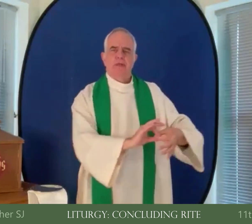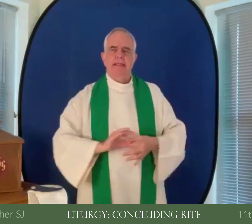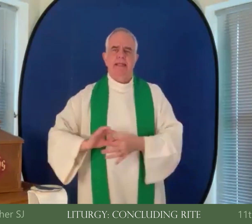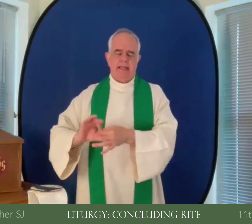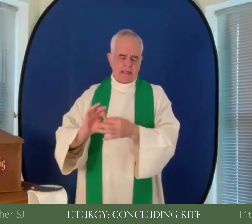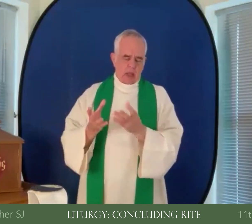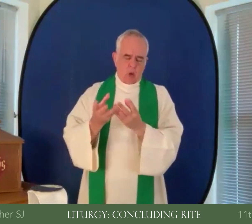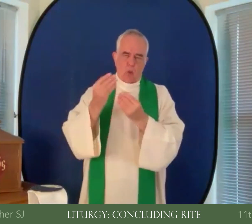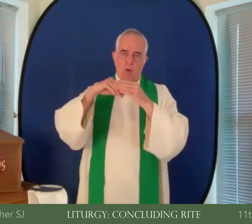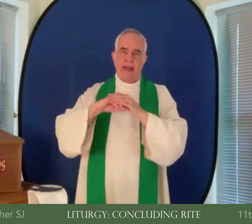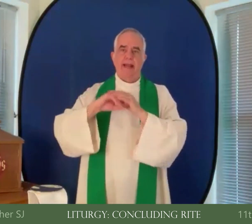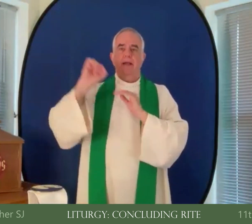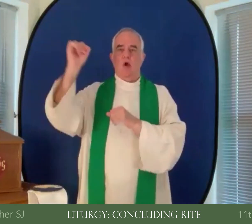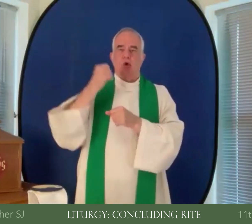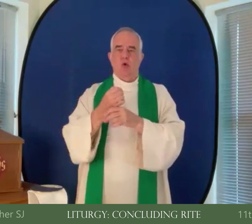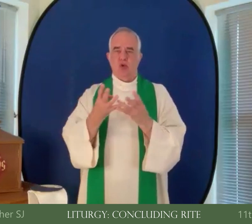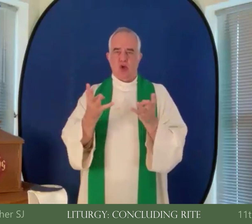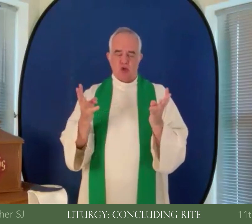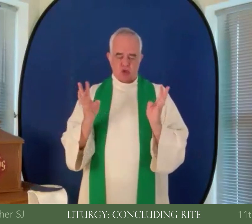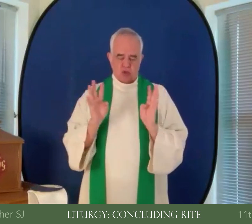unity within your church.